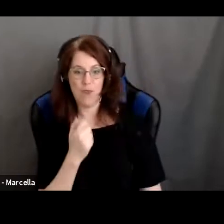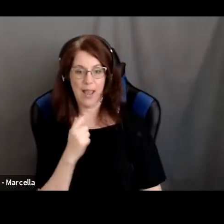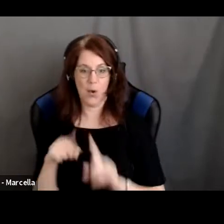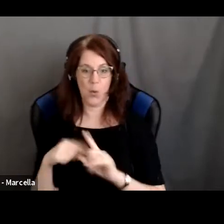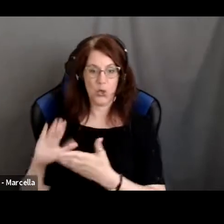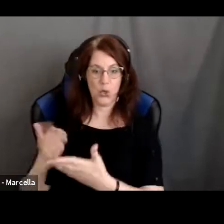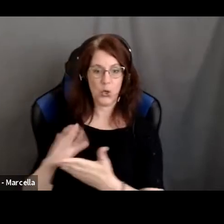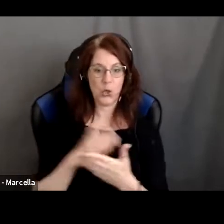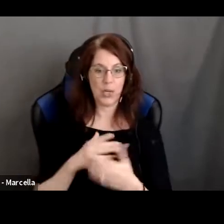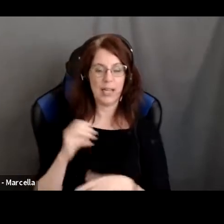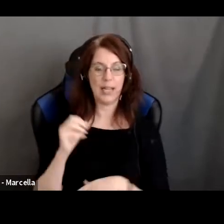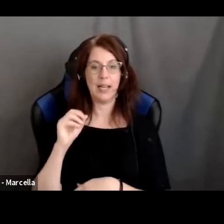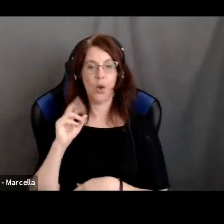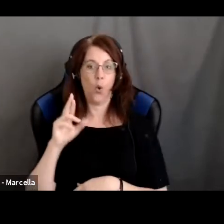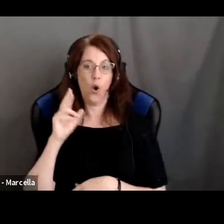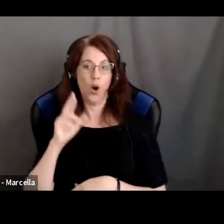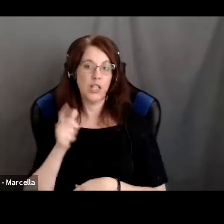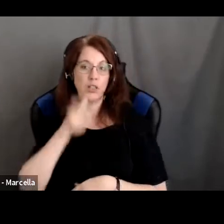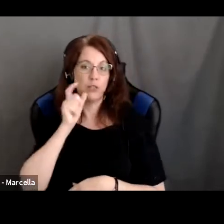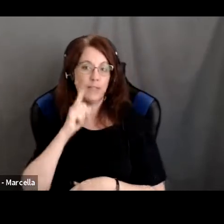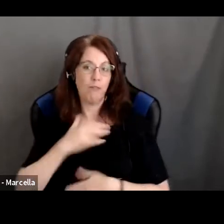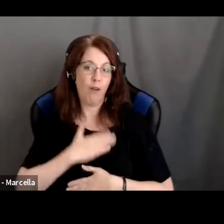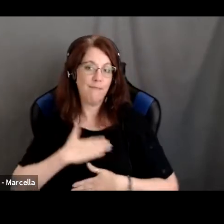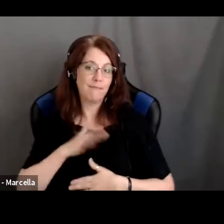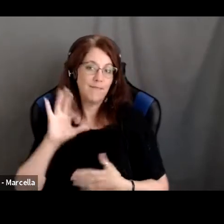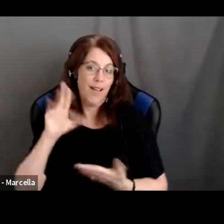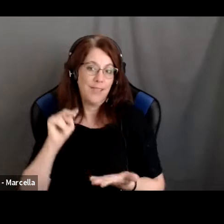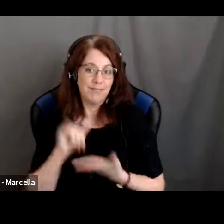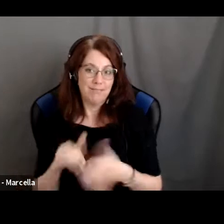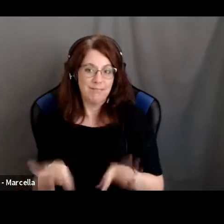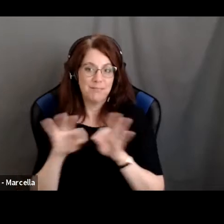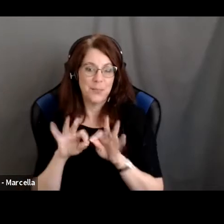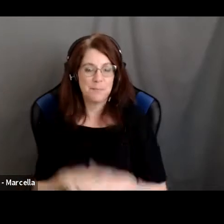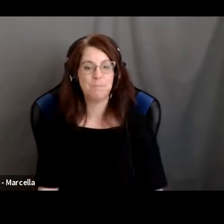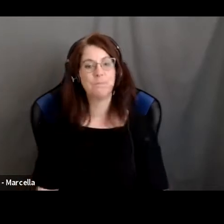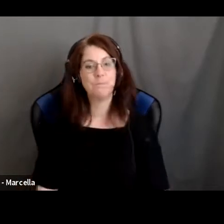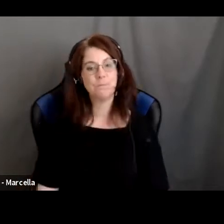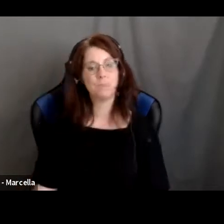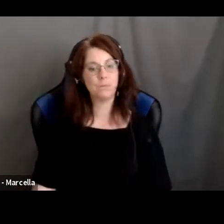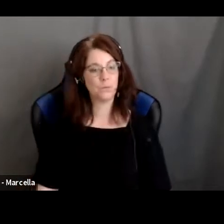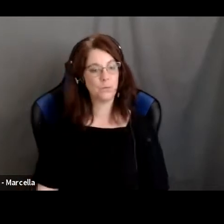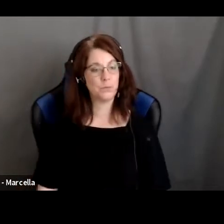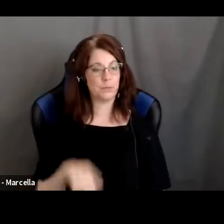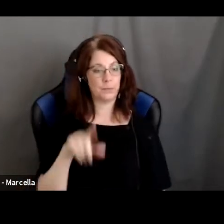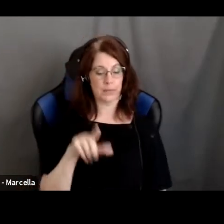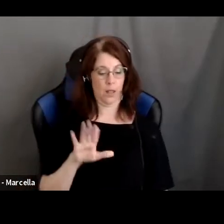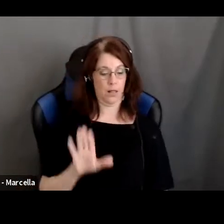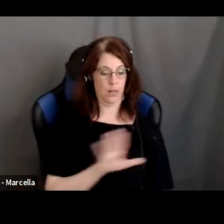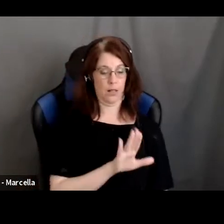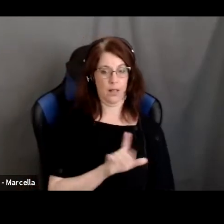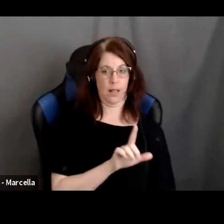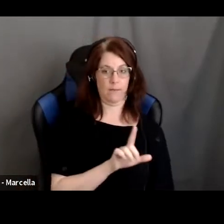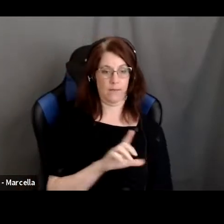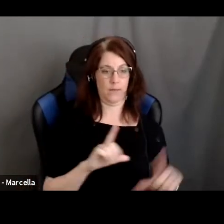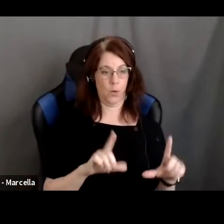or just when you're having a drink for fun. That's important. In the lower left-hand corner, we